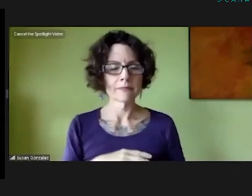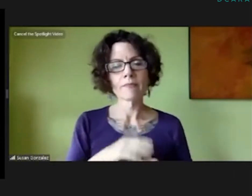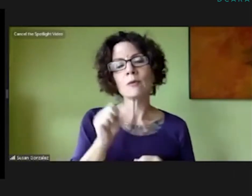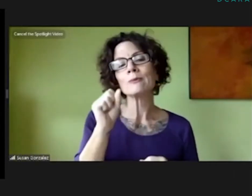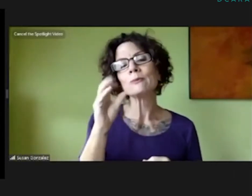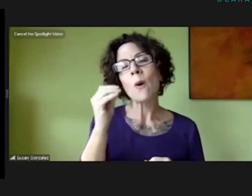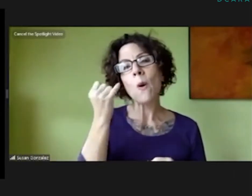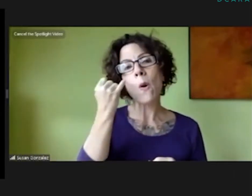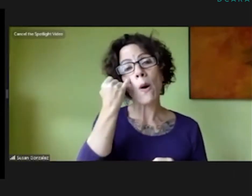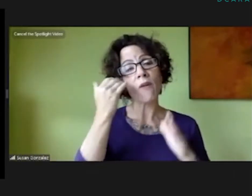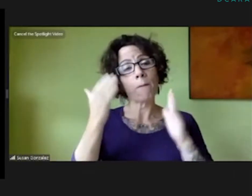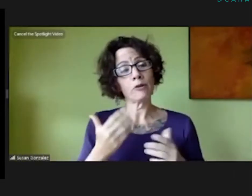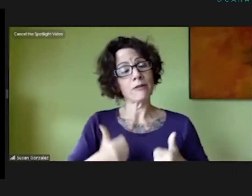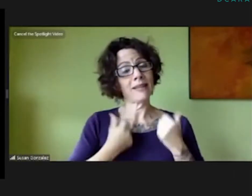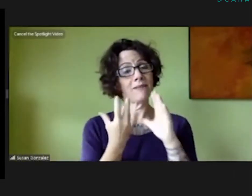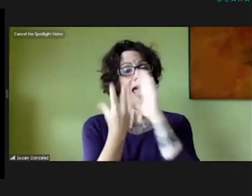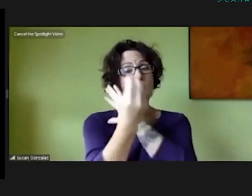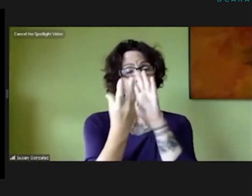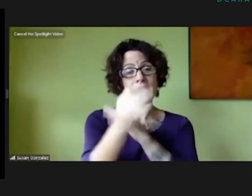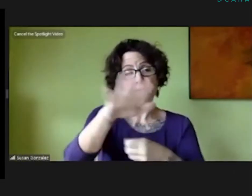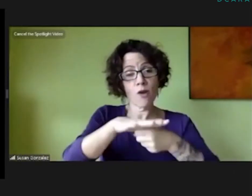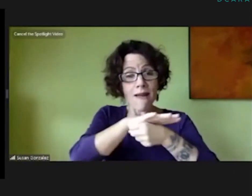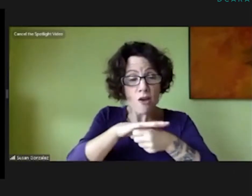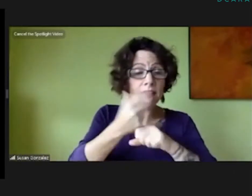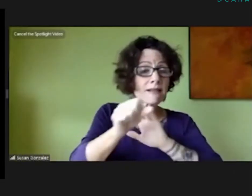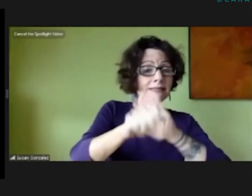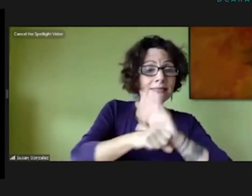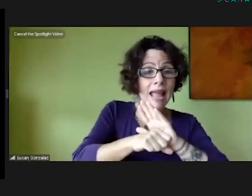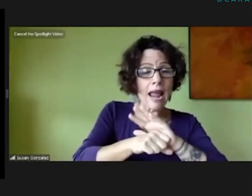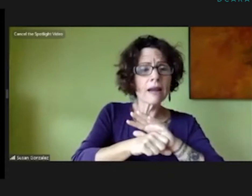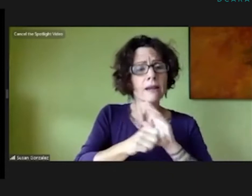is based on where you filed in the court